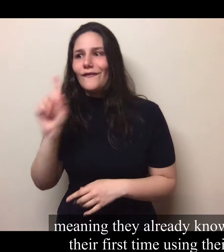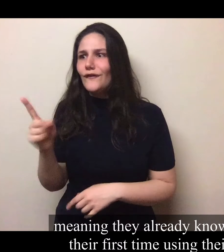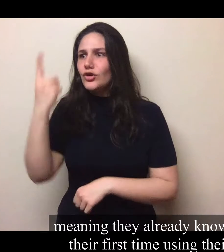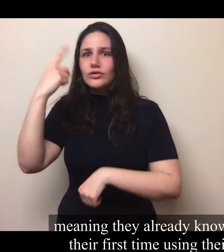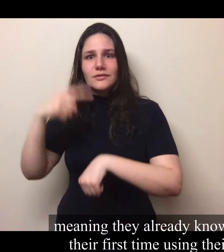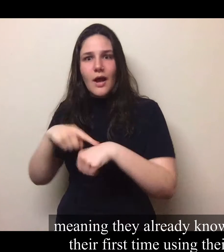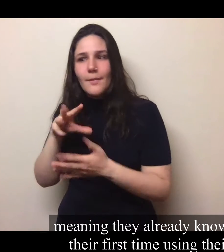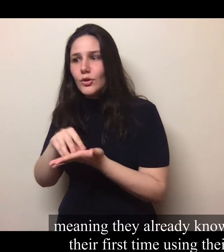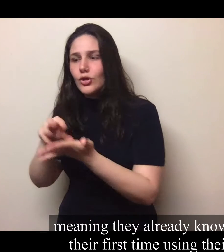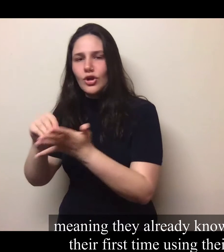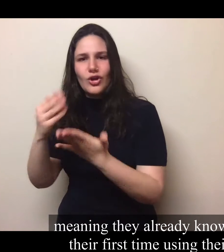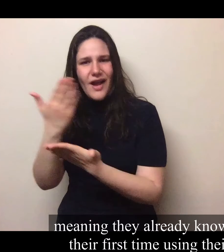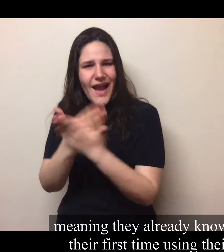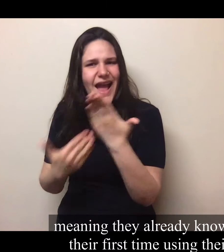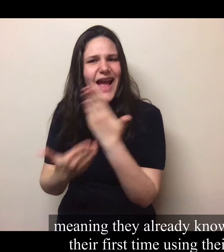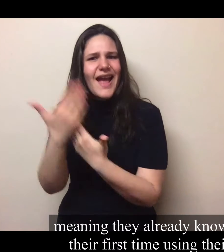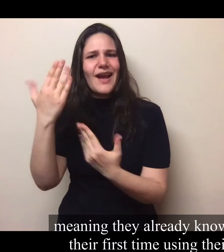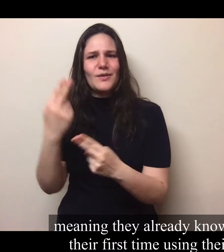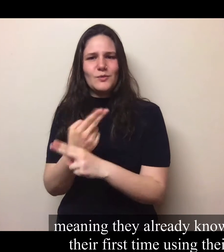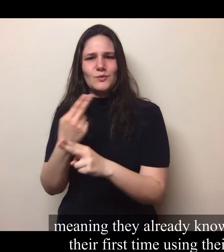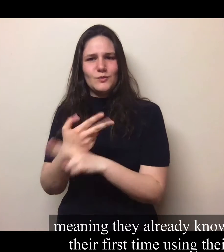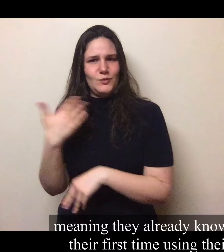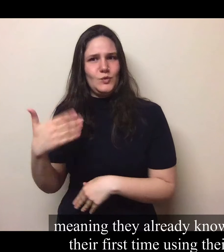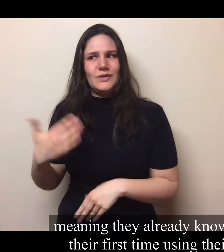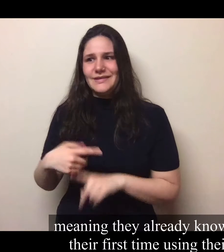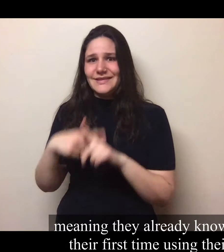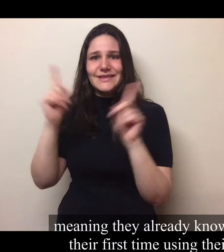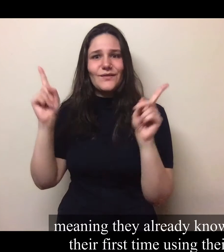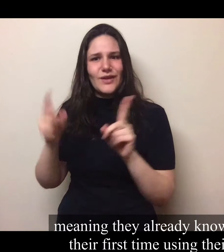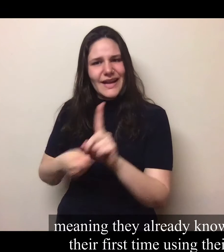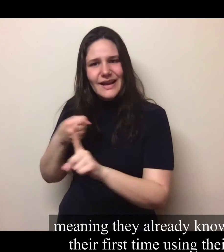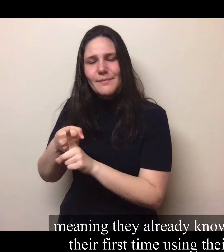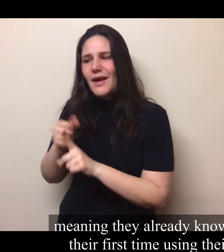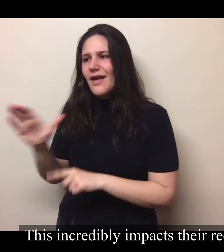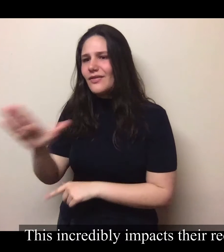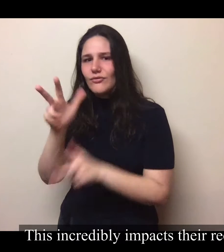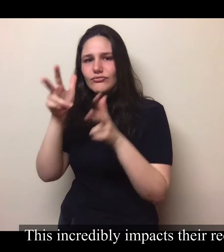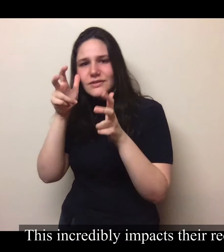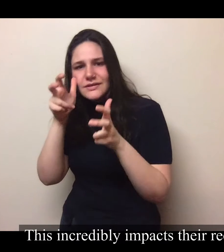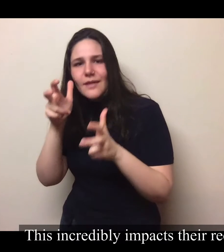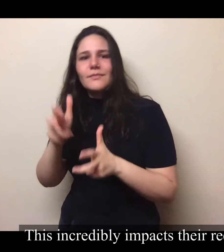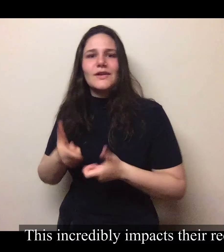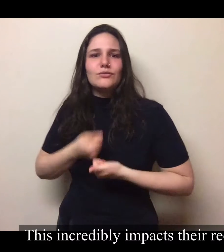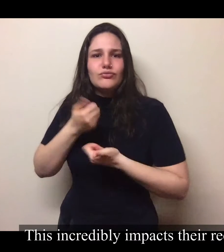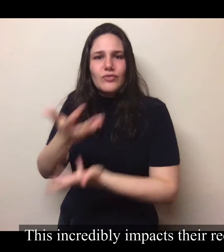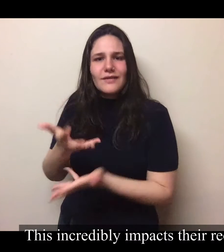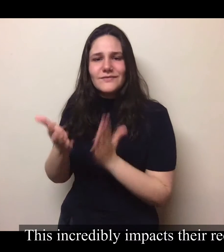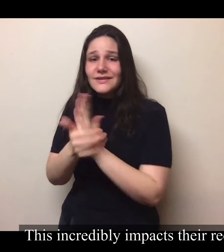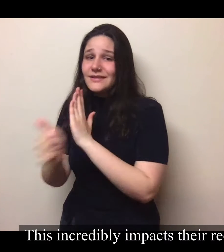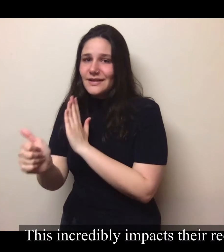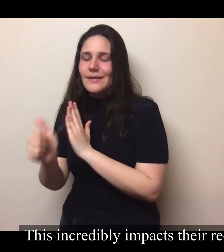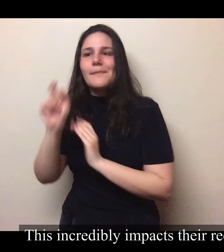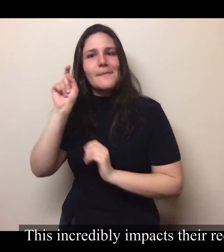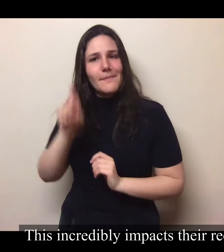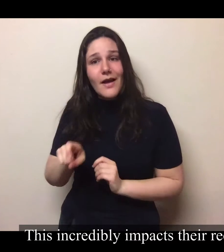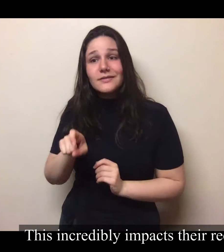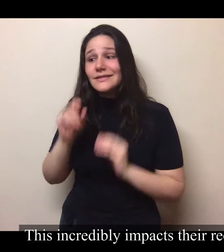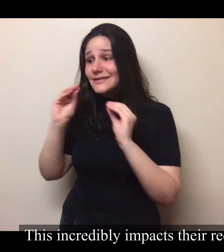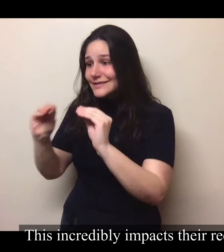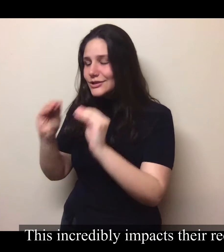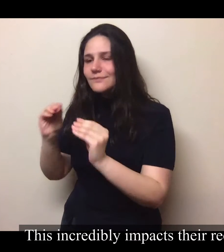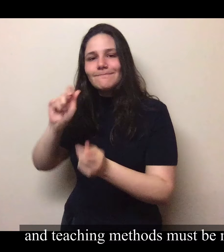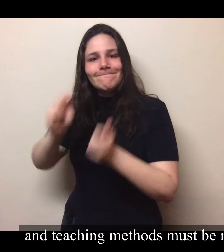spoken language, but it's their first time using their hands to communicate. This incredibly impacts their receptive and